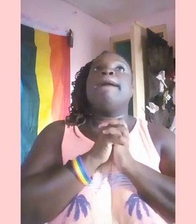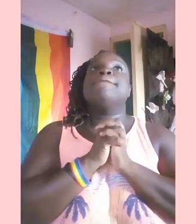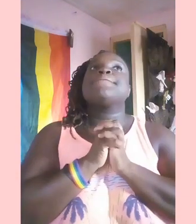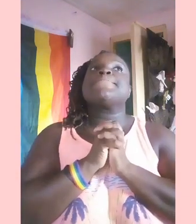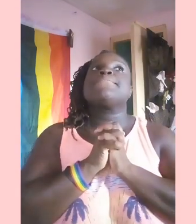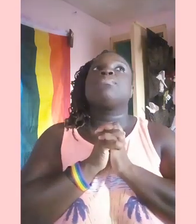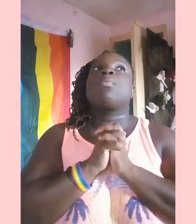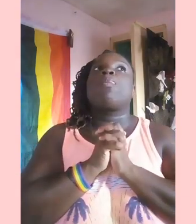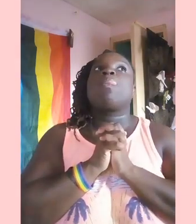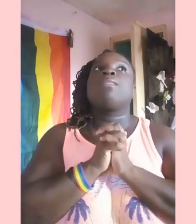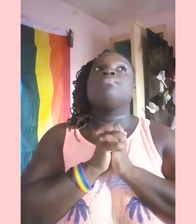I'm